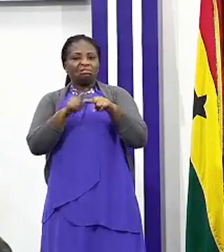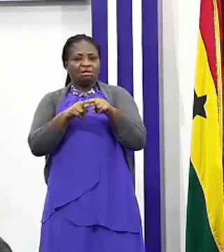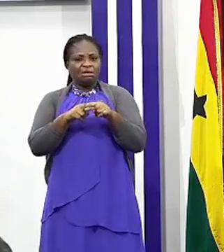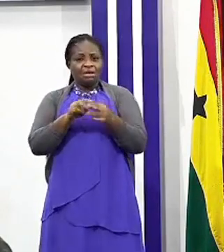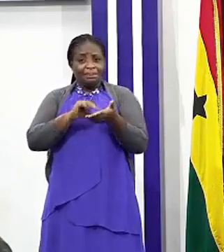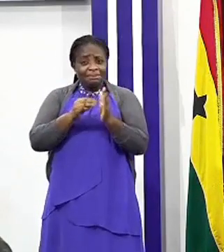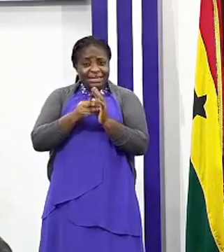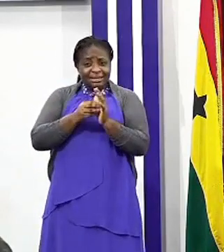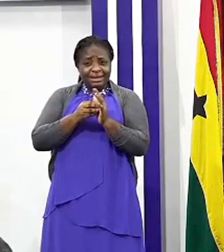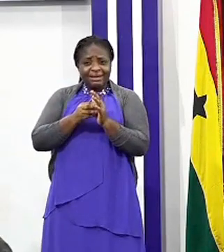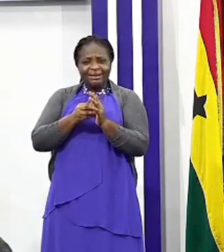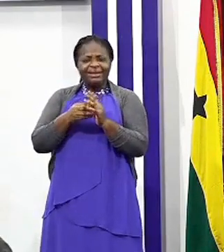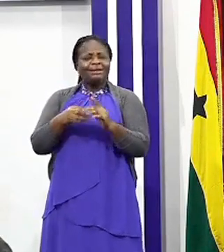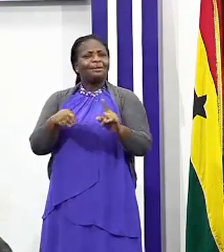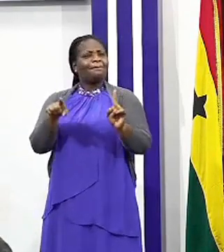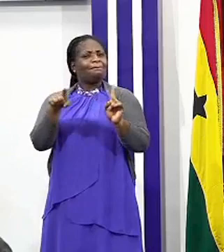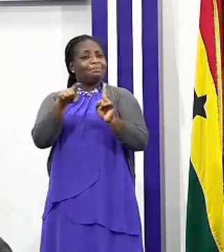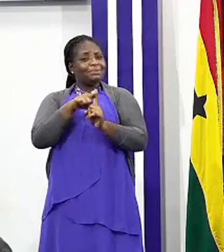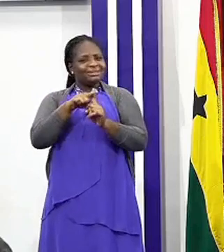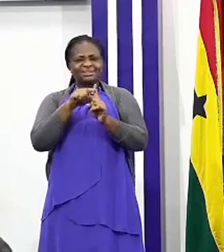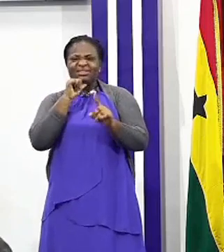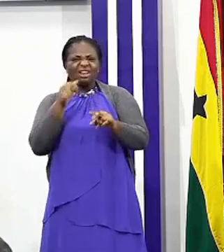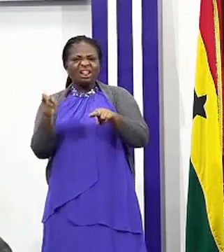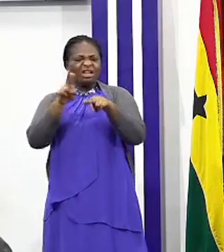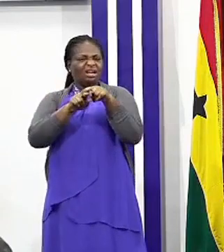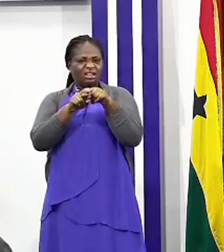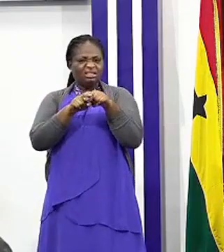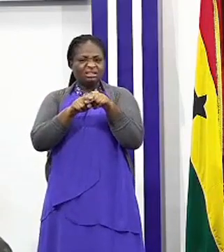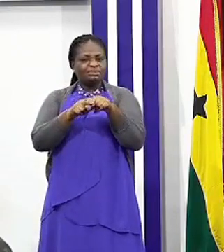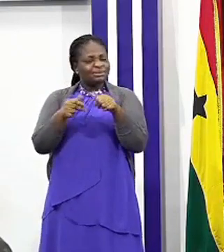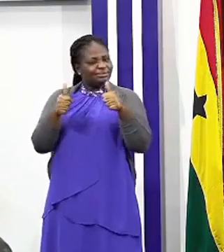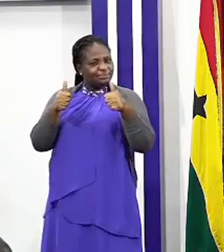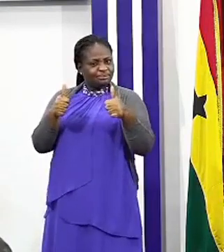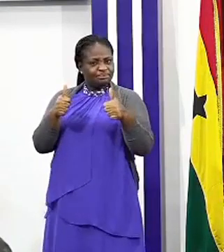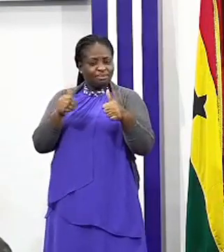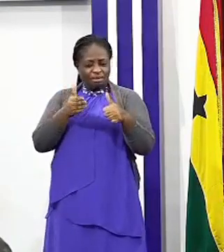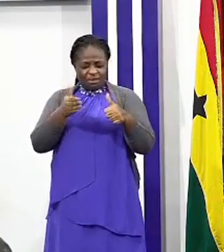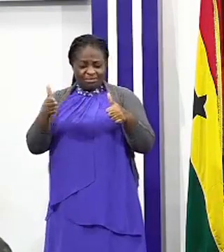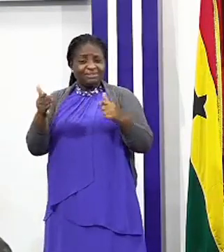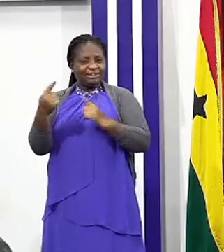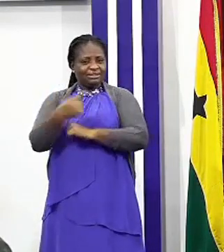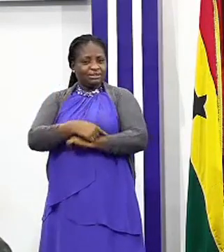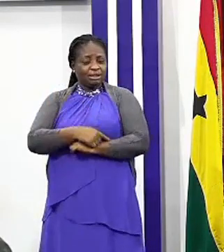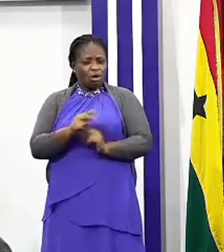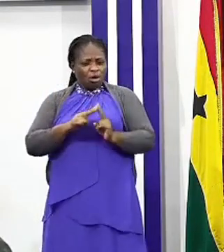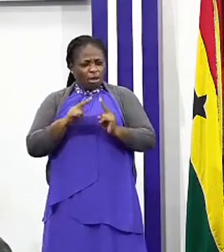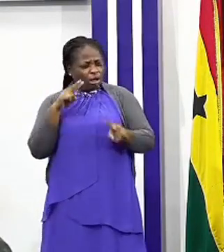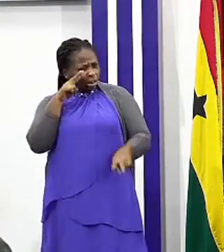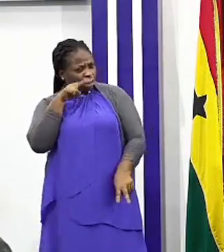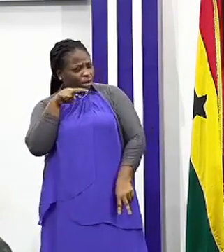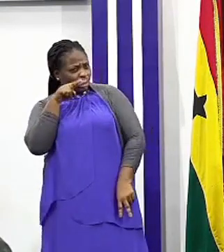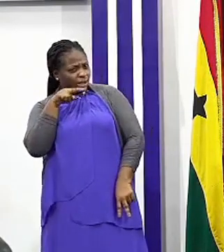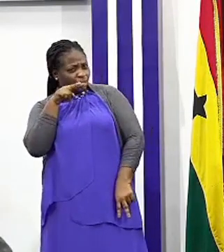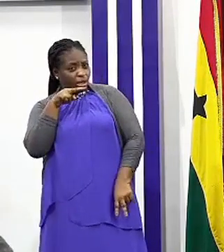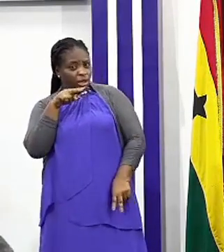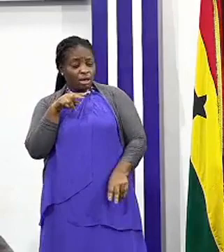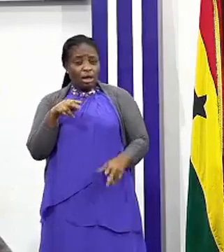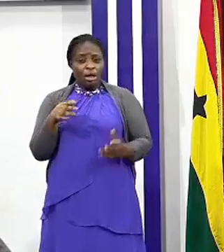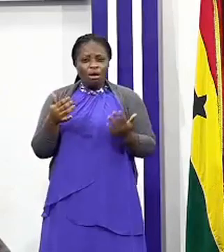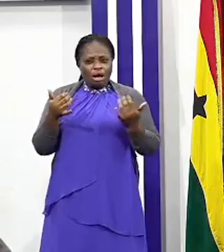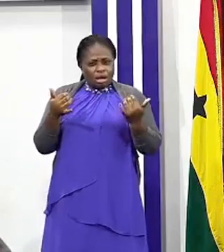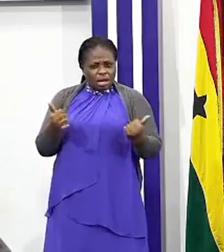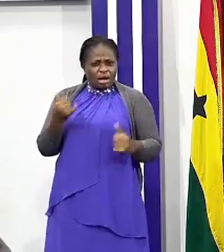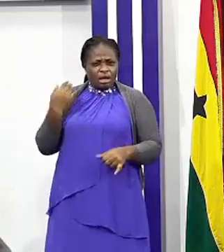the damn percentage positives are not increasing. Over the years. So when you look at that, you can see where you are not, you can